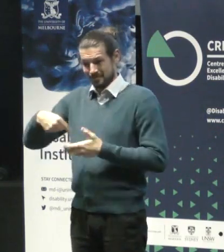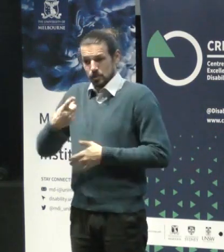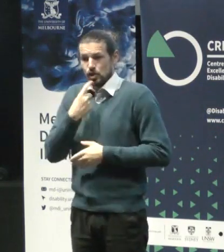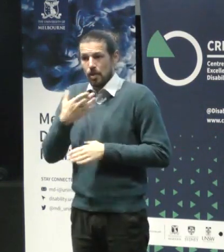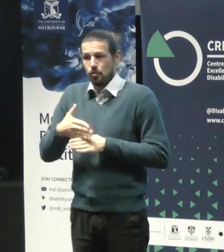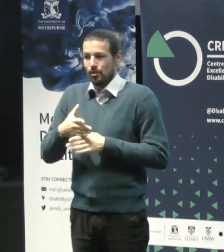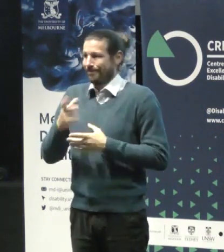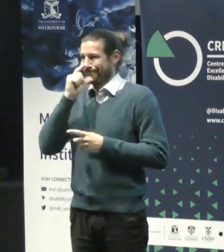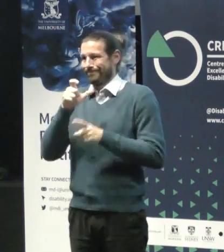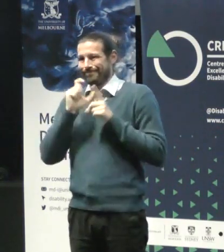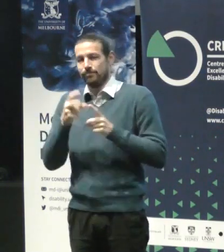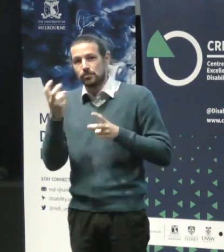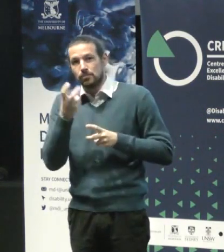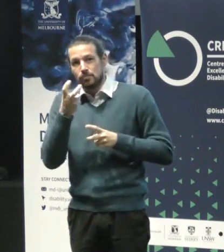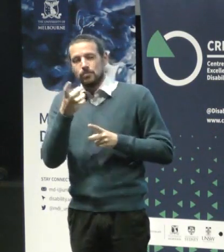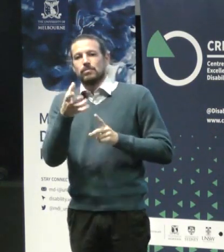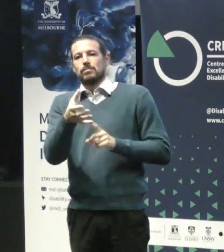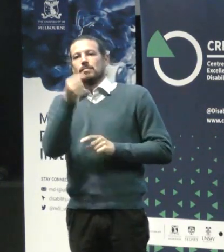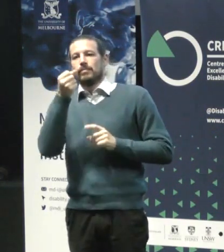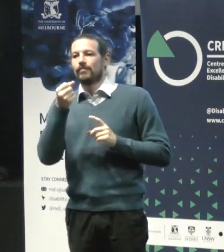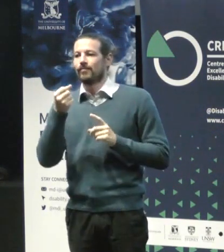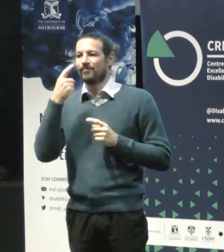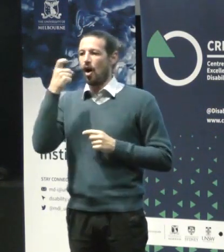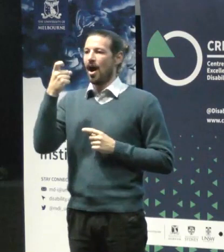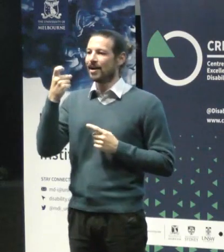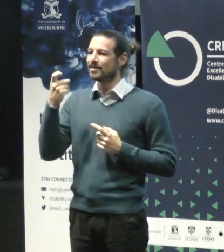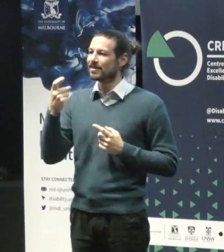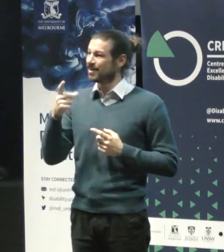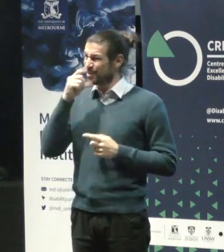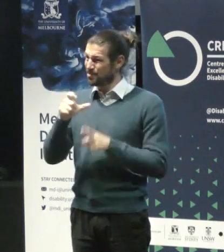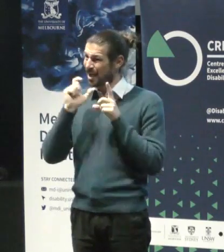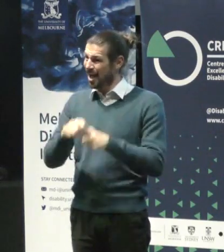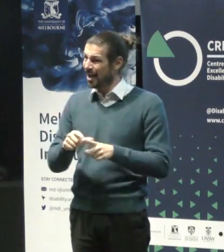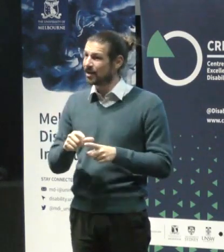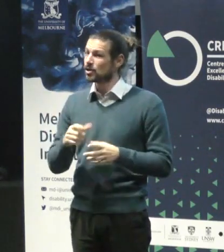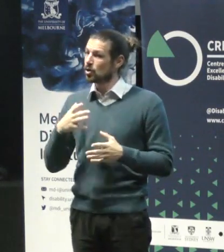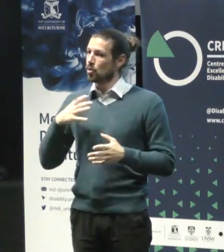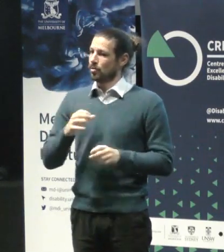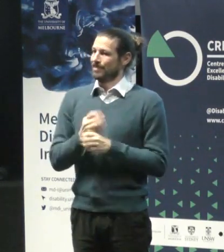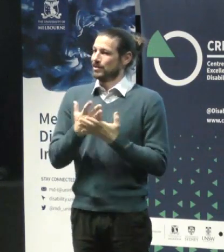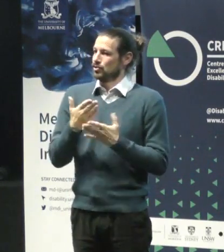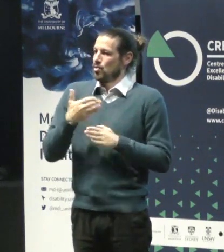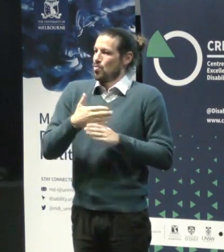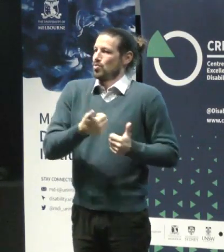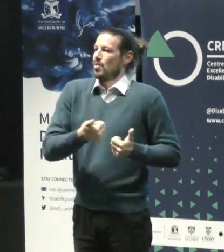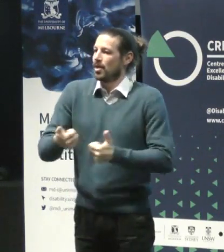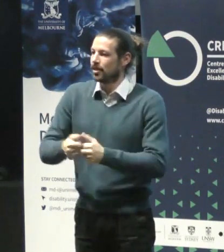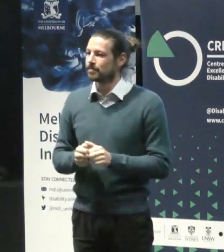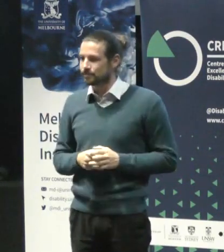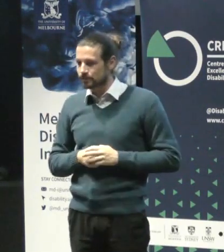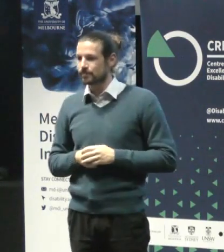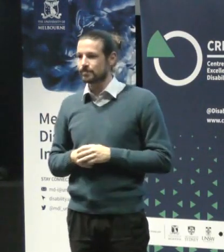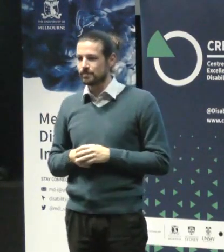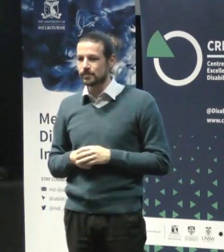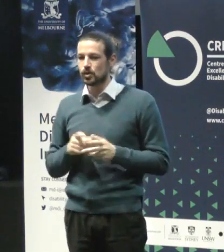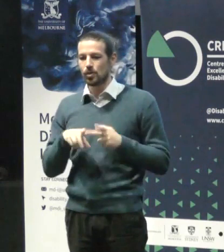workers. So the last thing you want is for it to break down. You haven't got that many choices. You want it to work. And if we could get it right from the start, it might